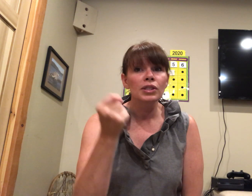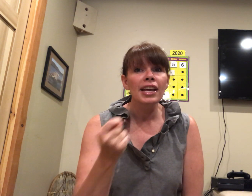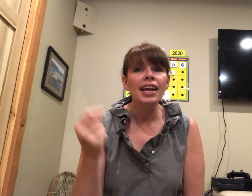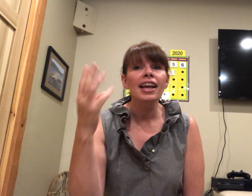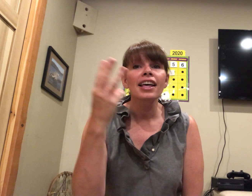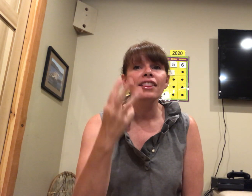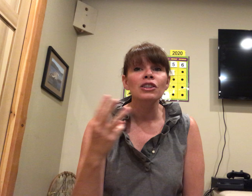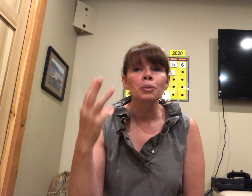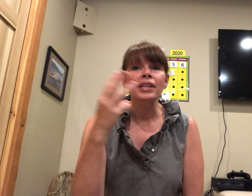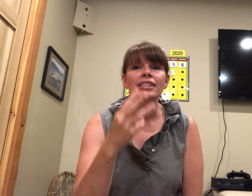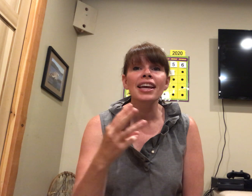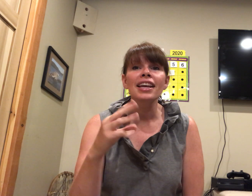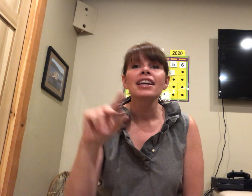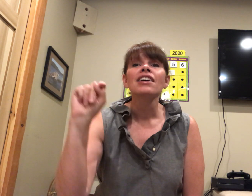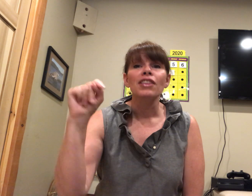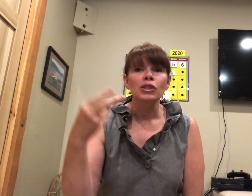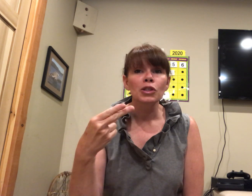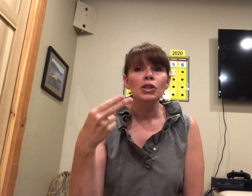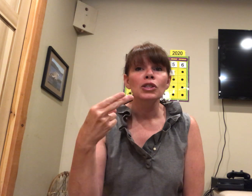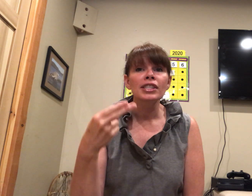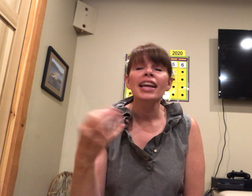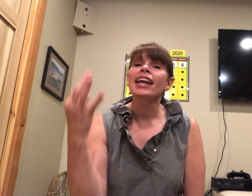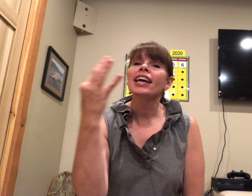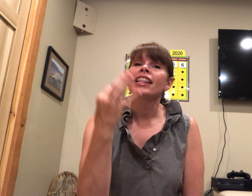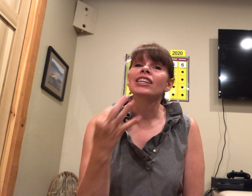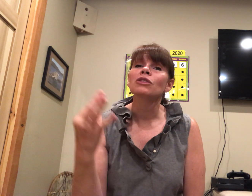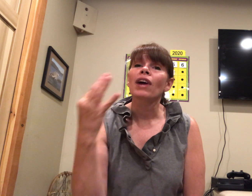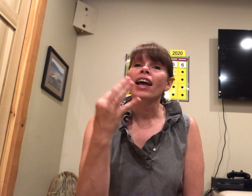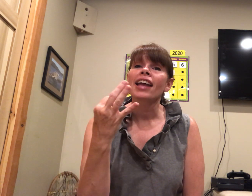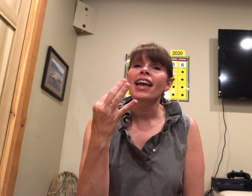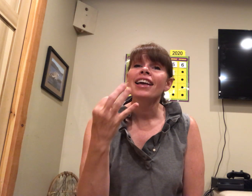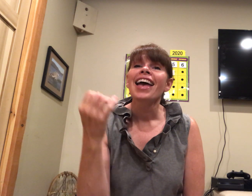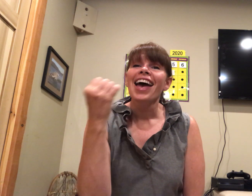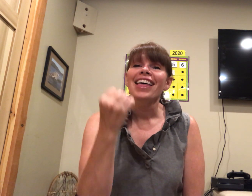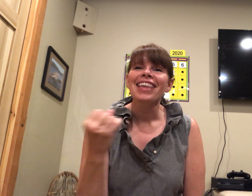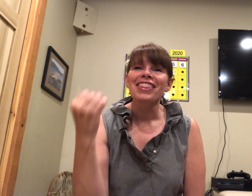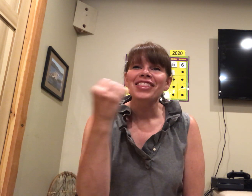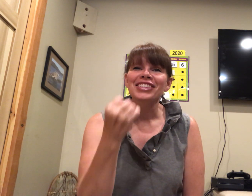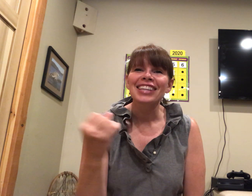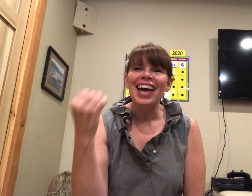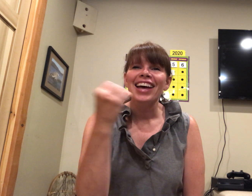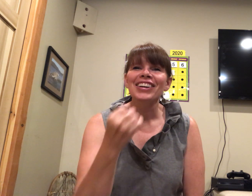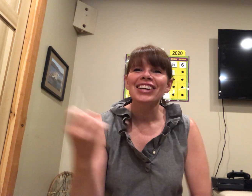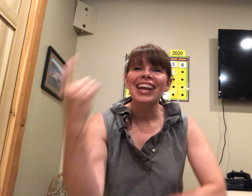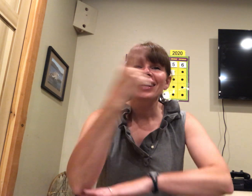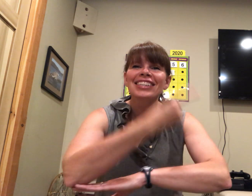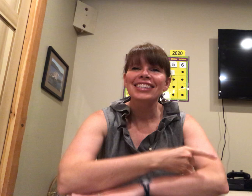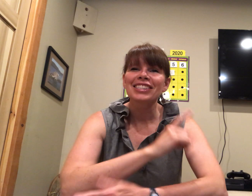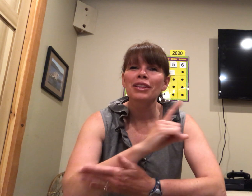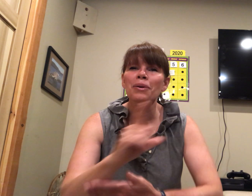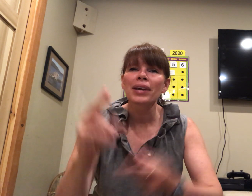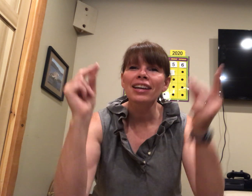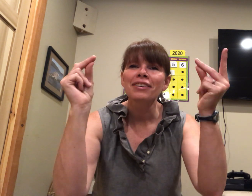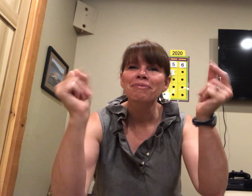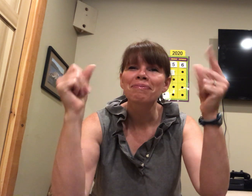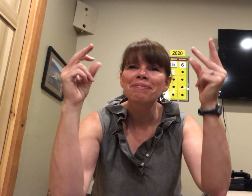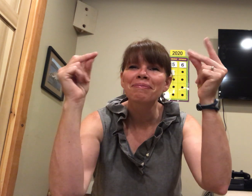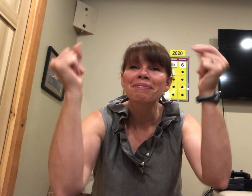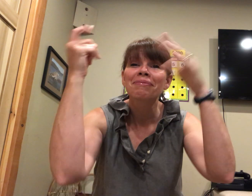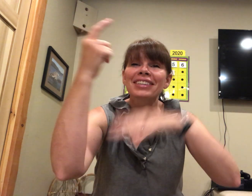Tuesday and there's Wednesday. There's Thursday and there's Friday, and then there's Saturday. Days of the week.